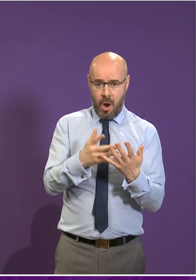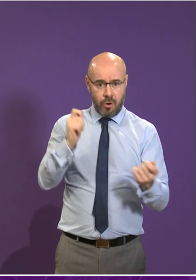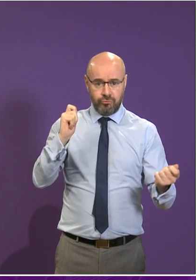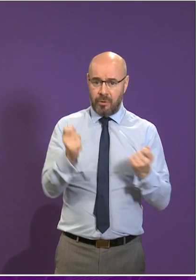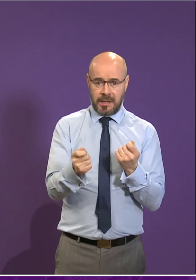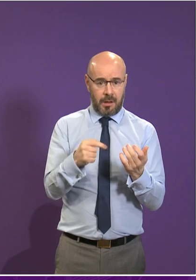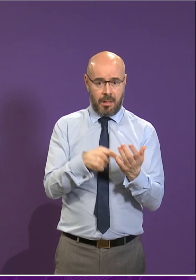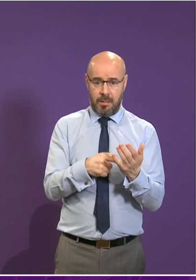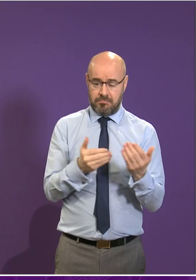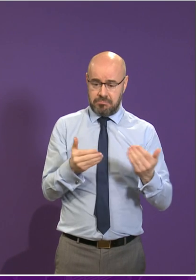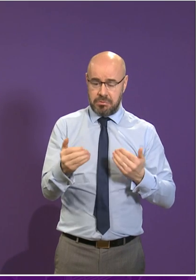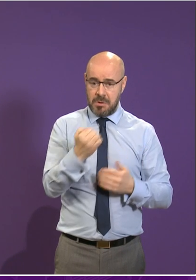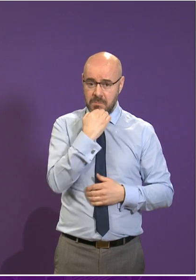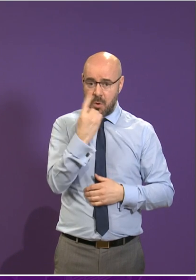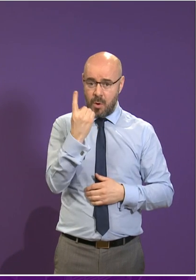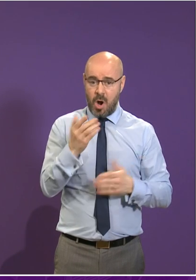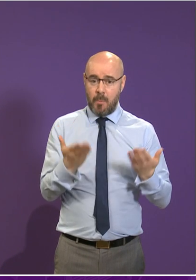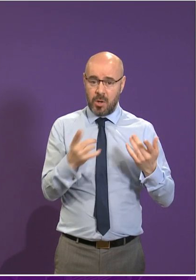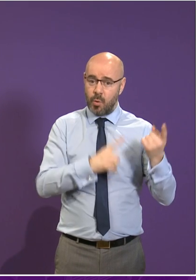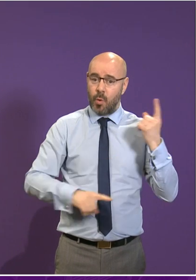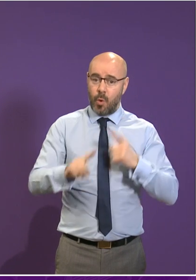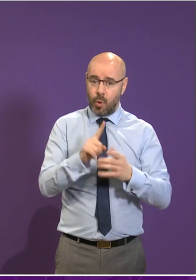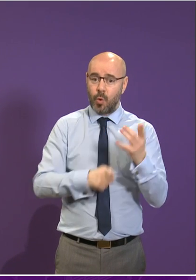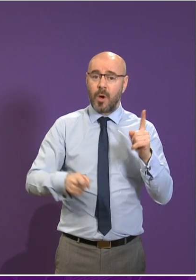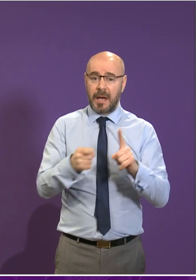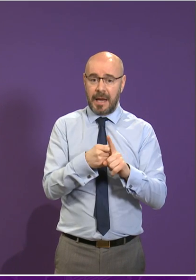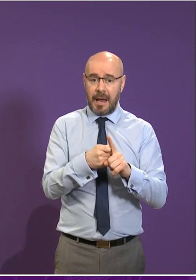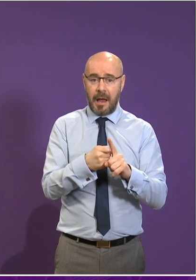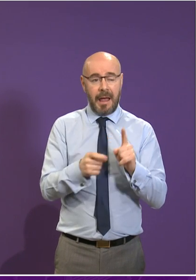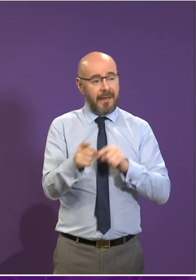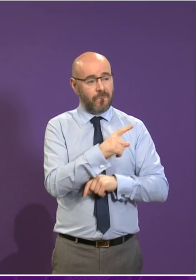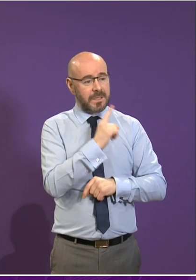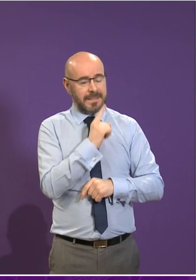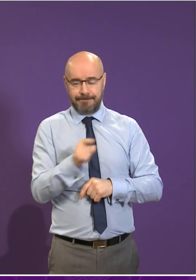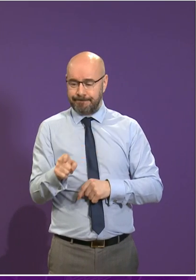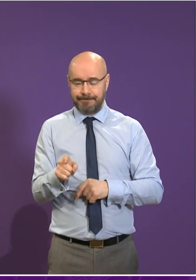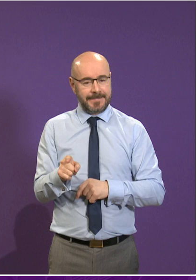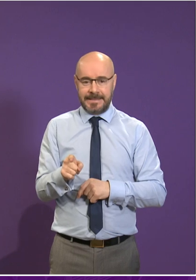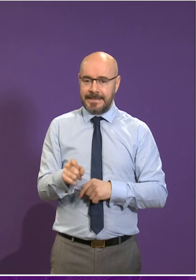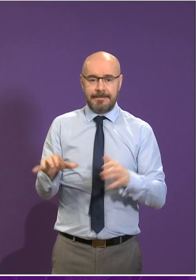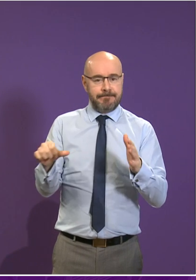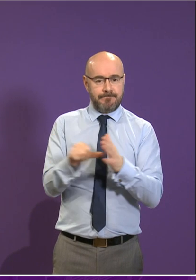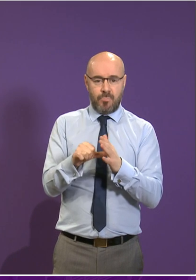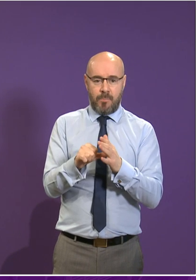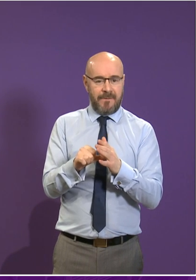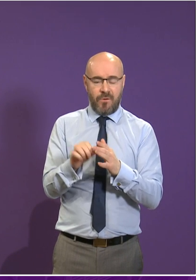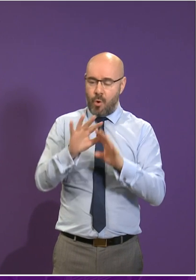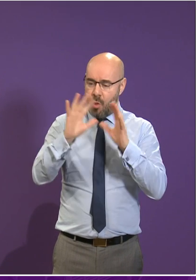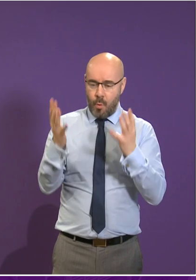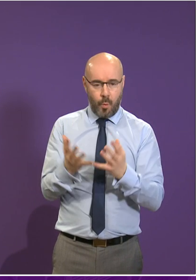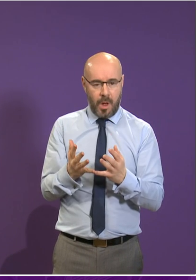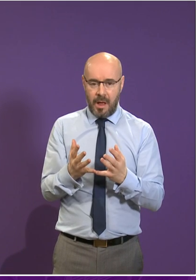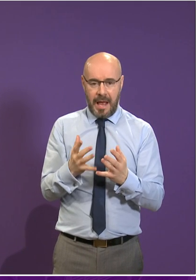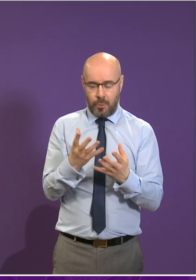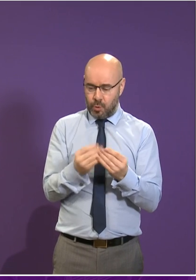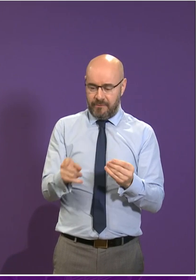undertaken anywhere in the UK to tackle what has often been regarded as an intractable problem in our education systems across the world. The